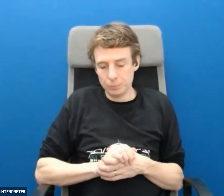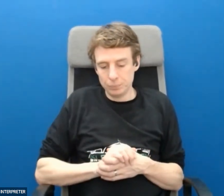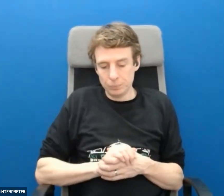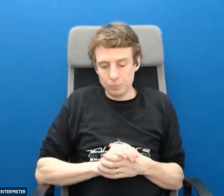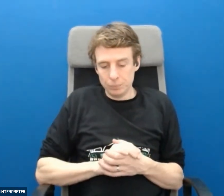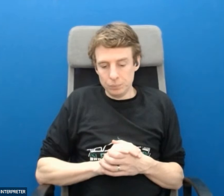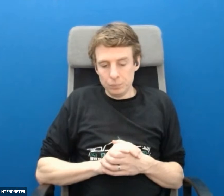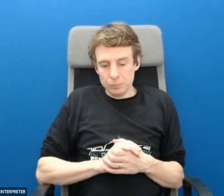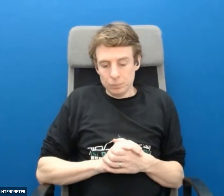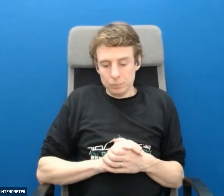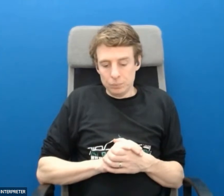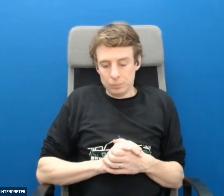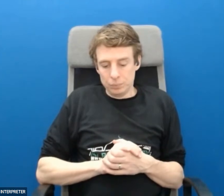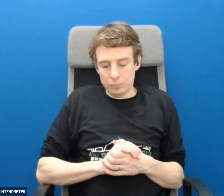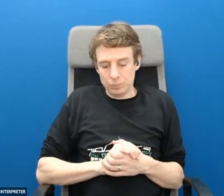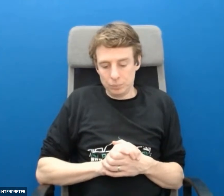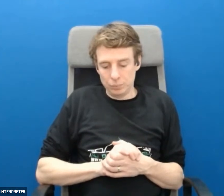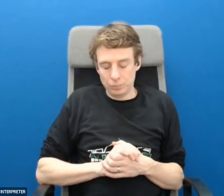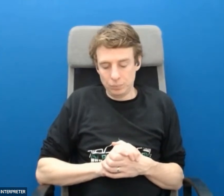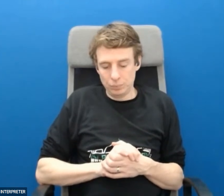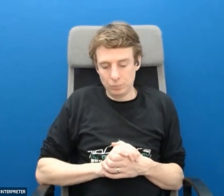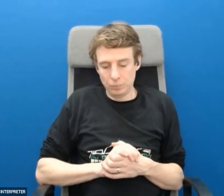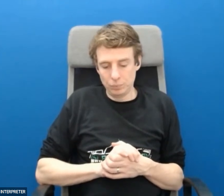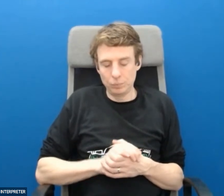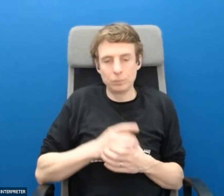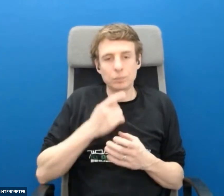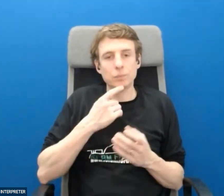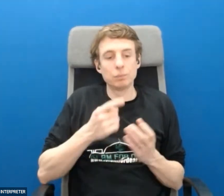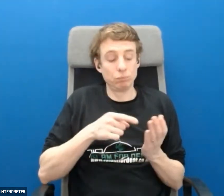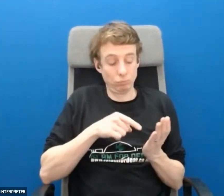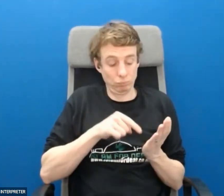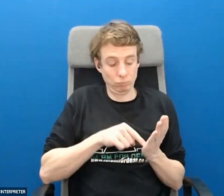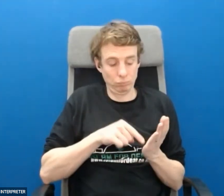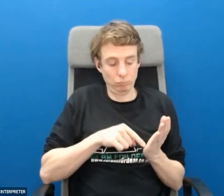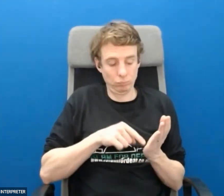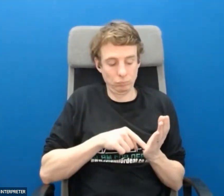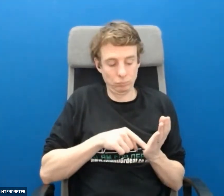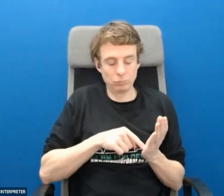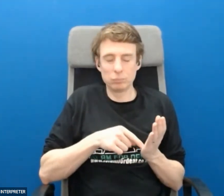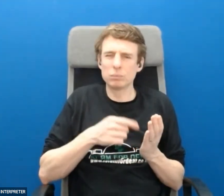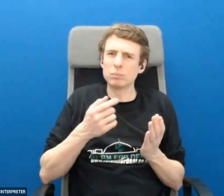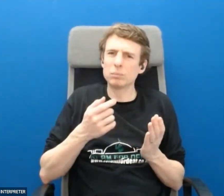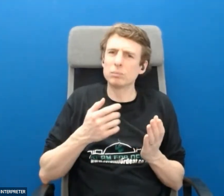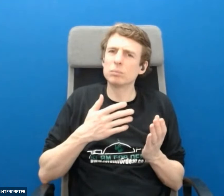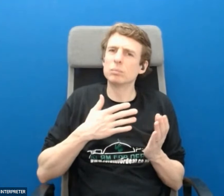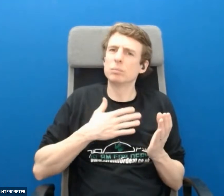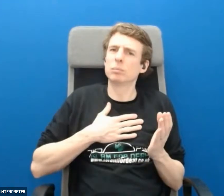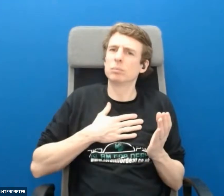And it's that which means, oh people. So again, it's a challenge to all people. It's not